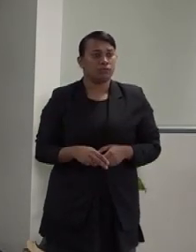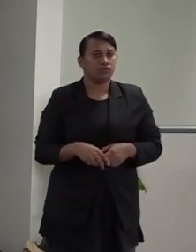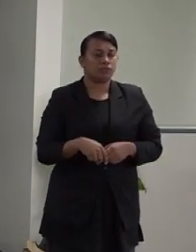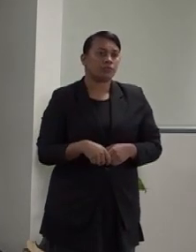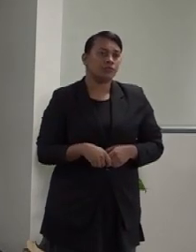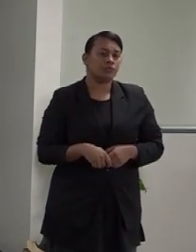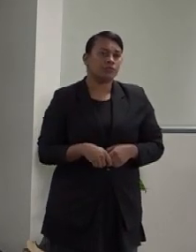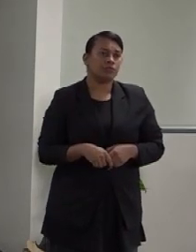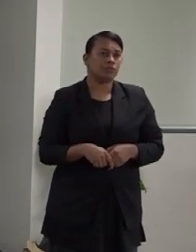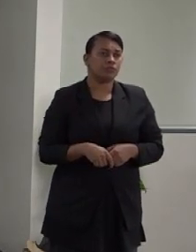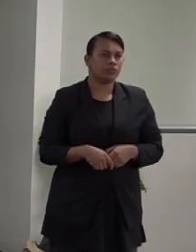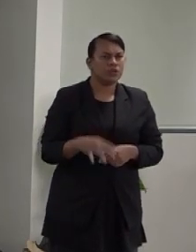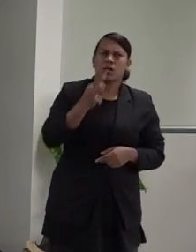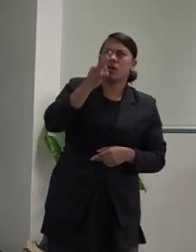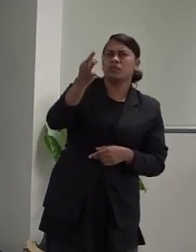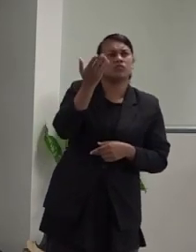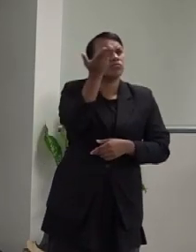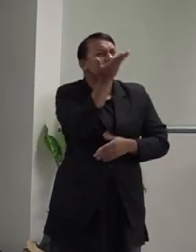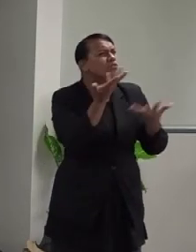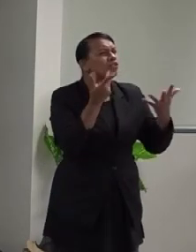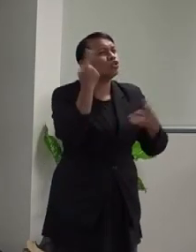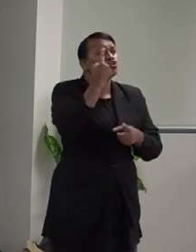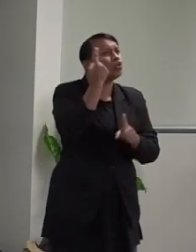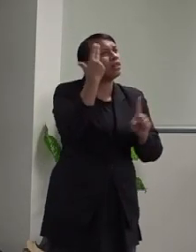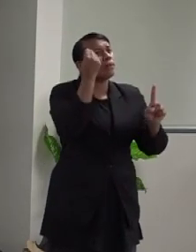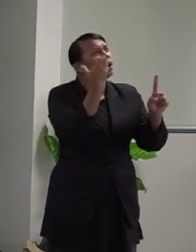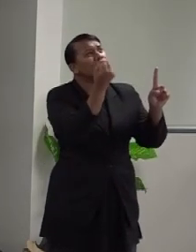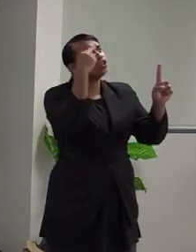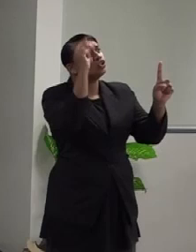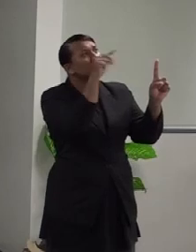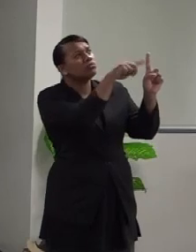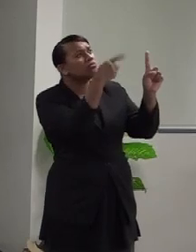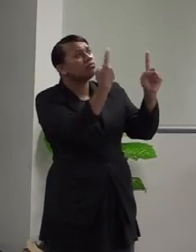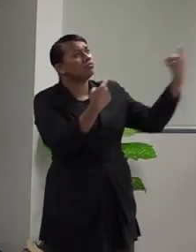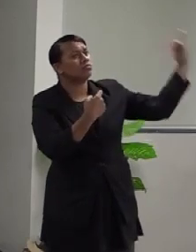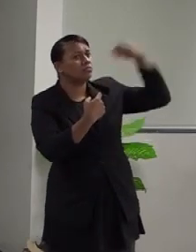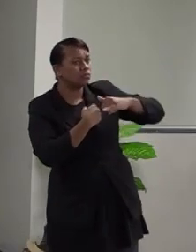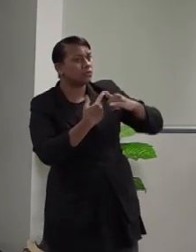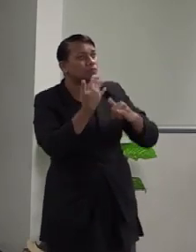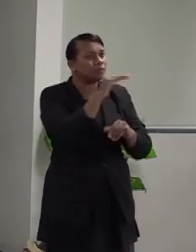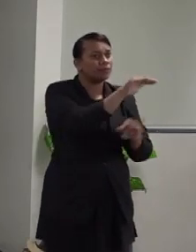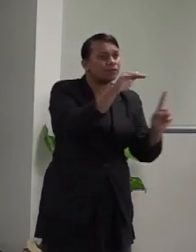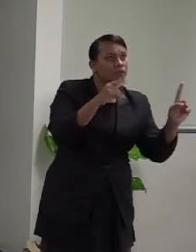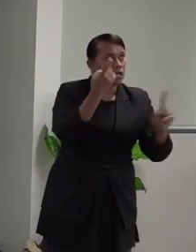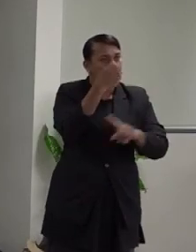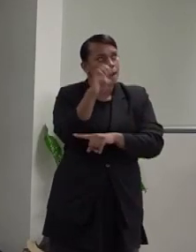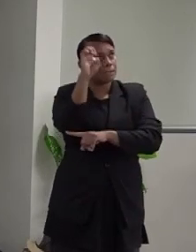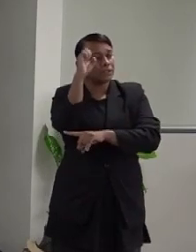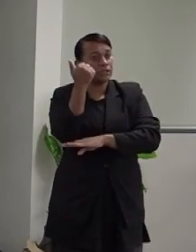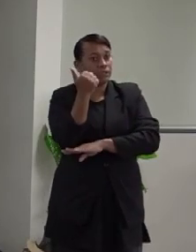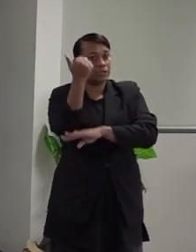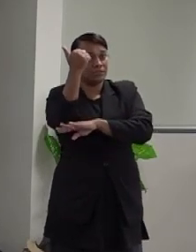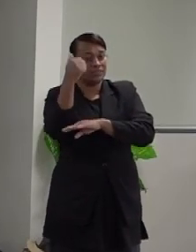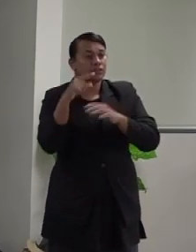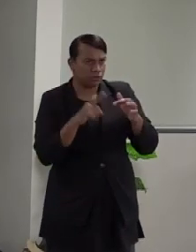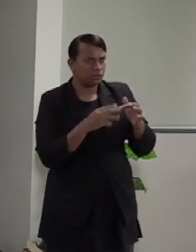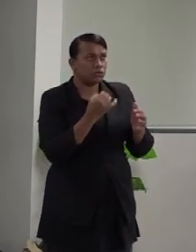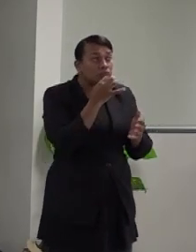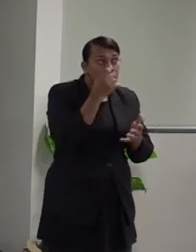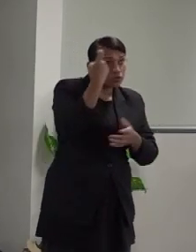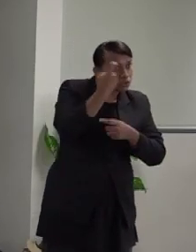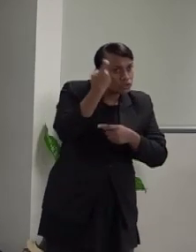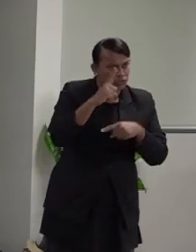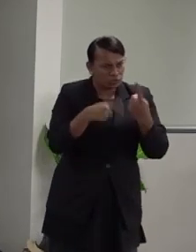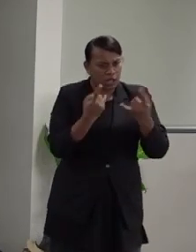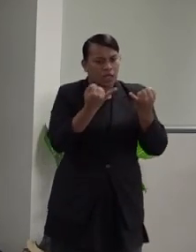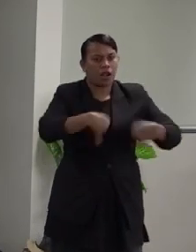shores and get them home as well. We're seriously concerned about the virus ever reaching any of our outer island